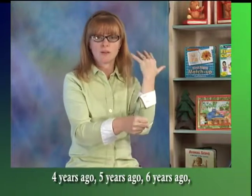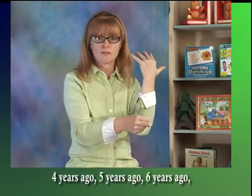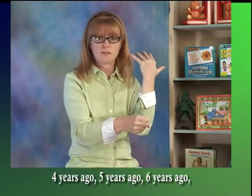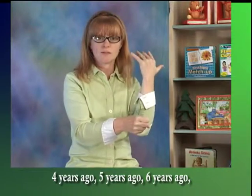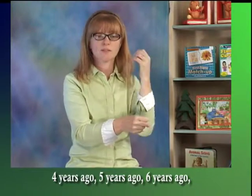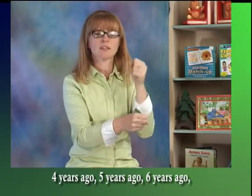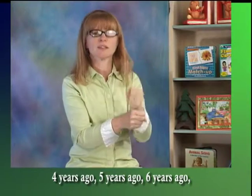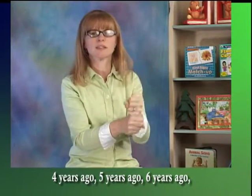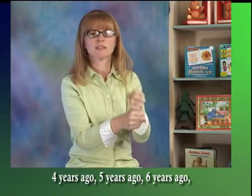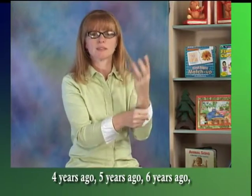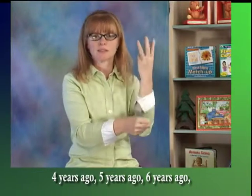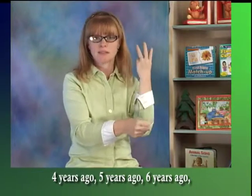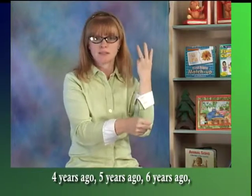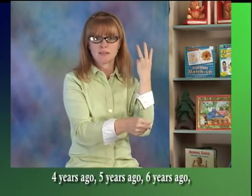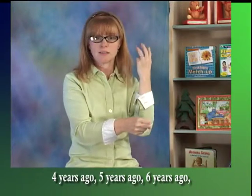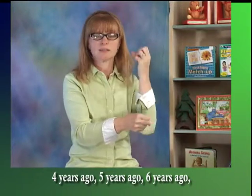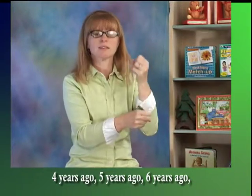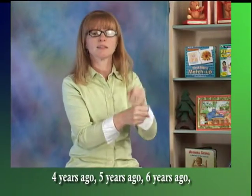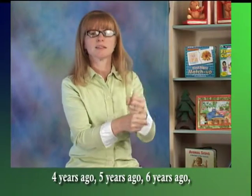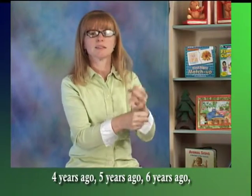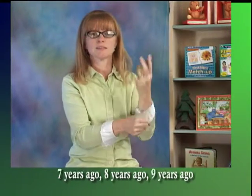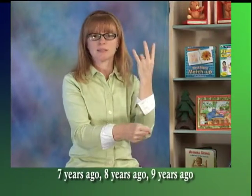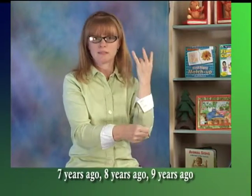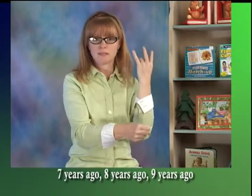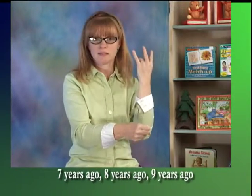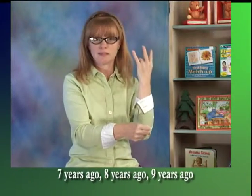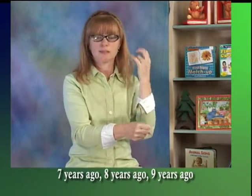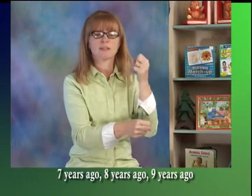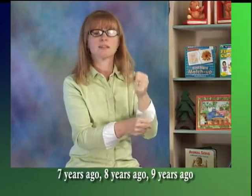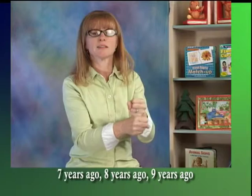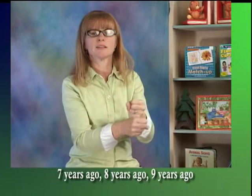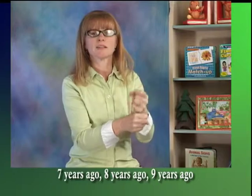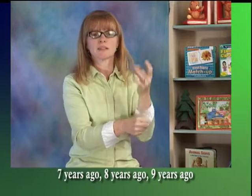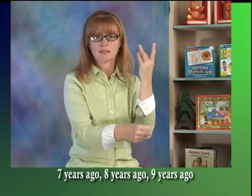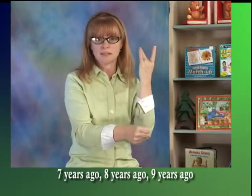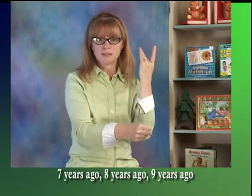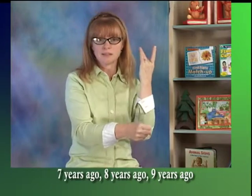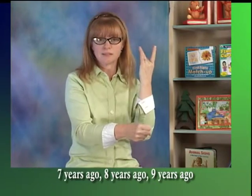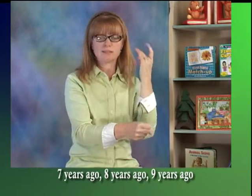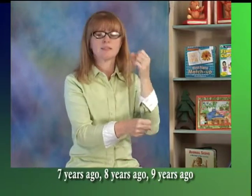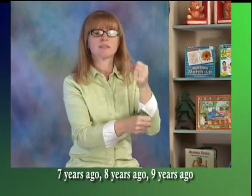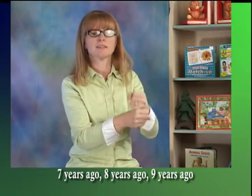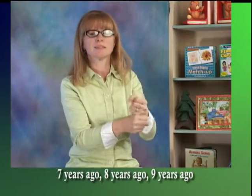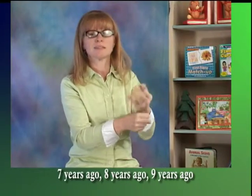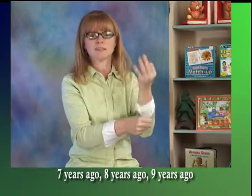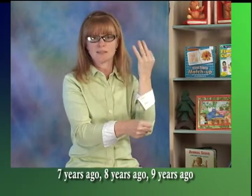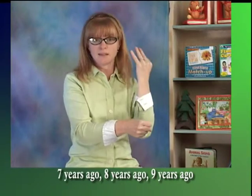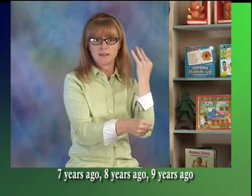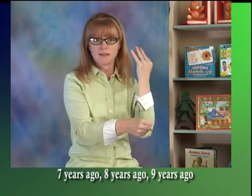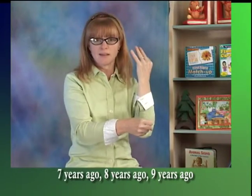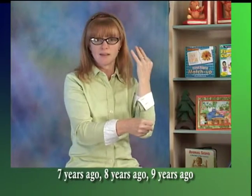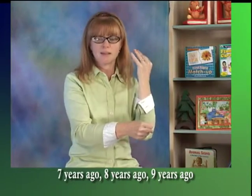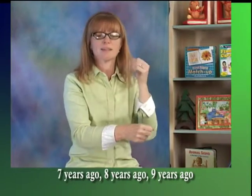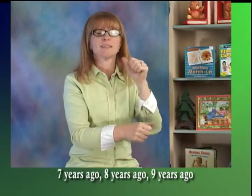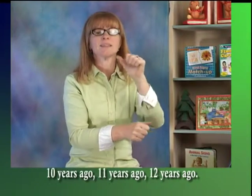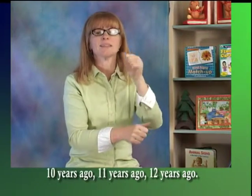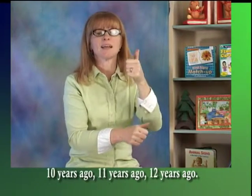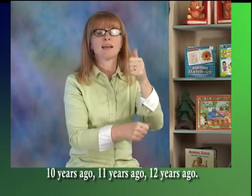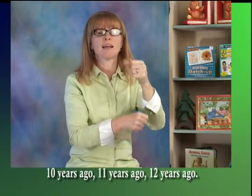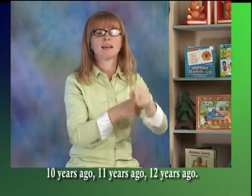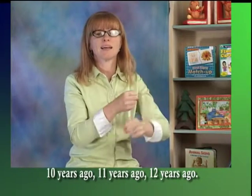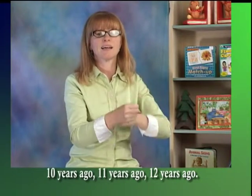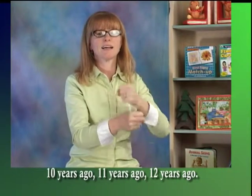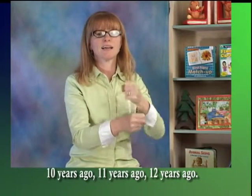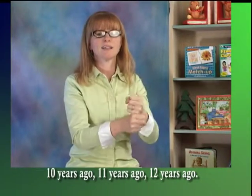ago, 5 years ago, 6 years ago, 7 years ago, 8 years ago, 9 years